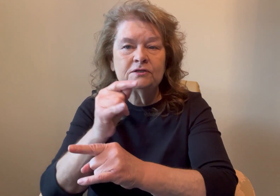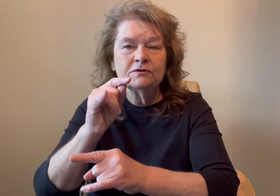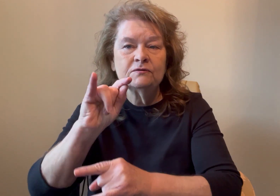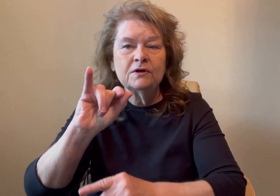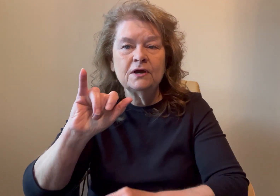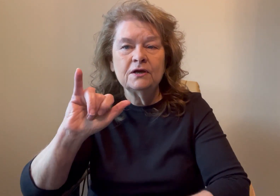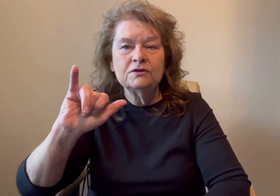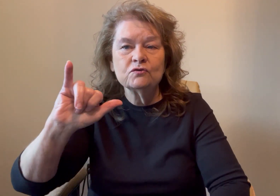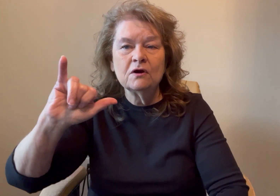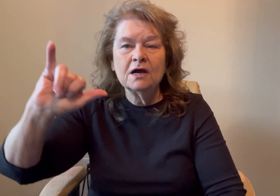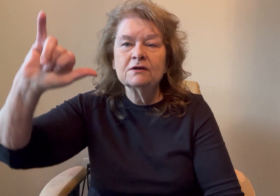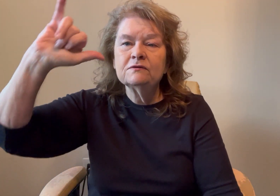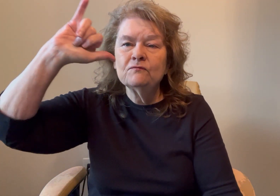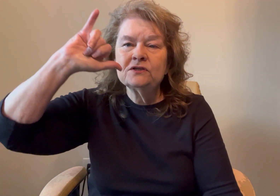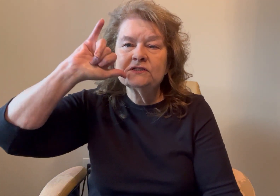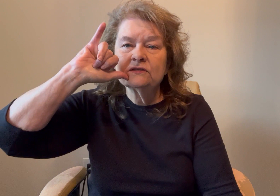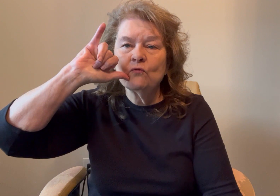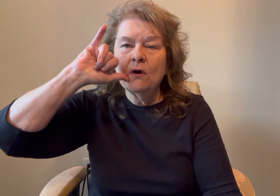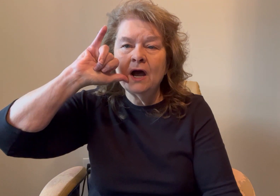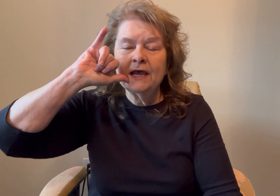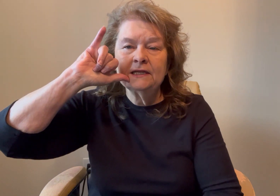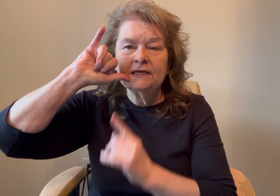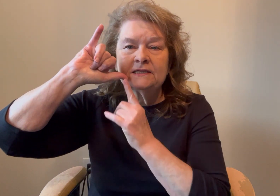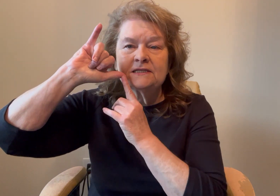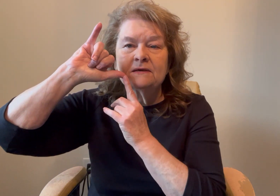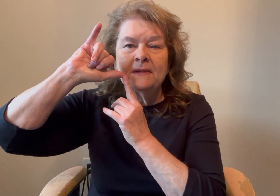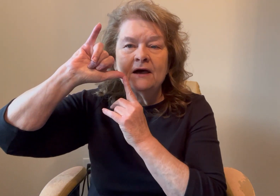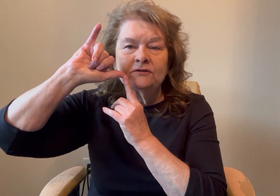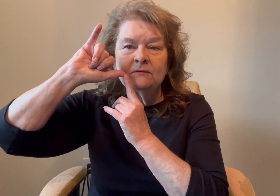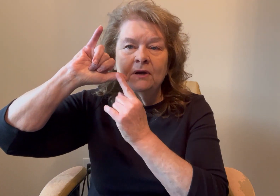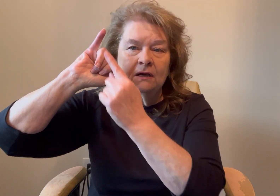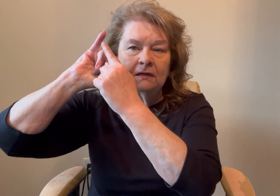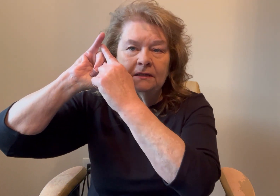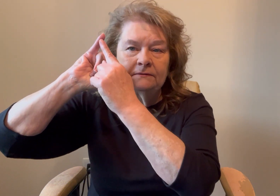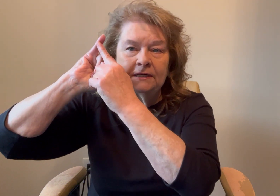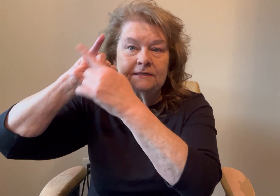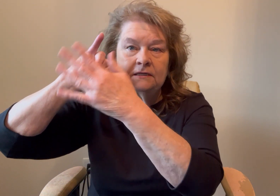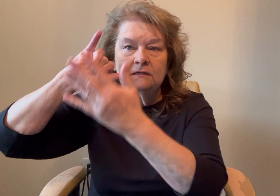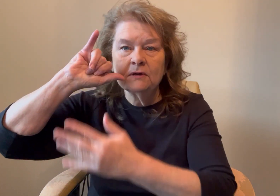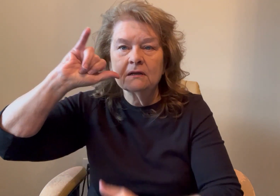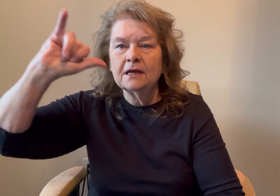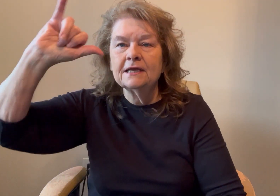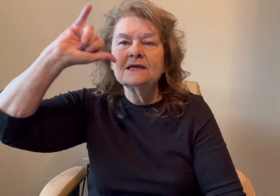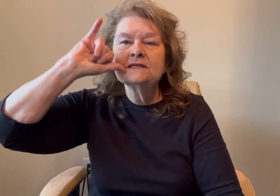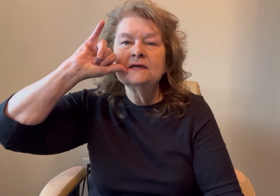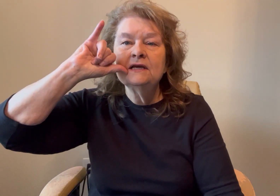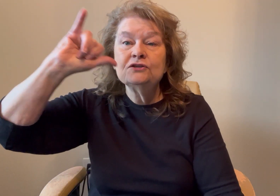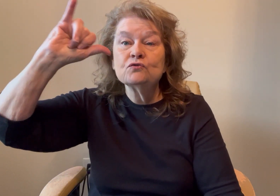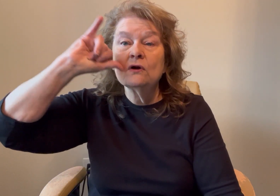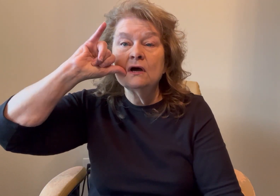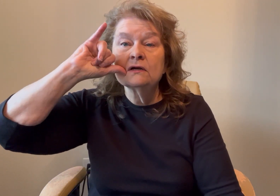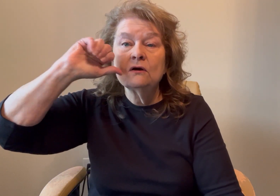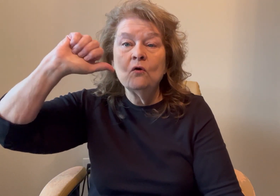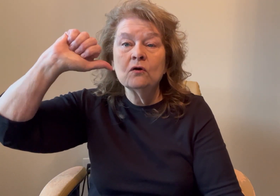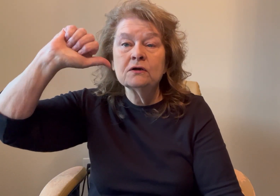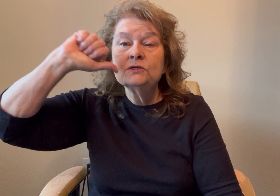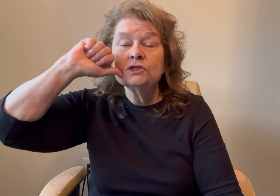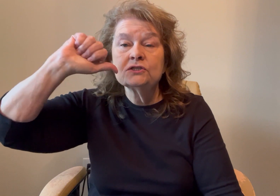to drunk, which is the Y. Like this is the mouth of the bottle and that's the end of the bottle, I guess. Drunk or just